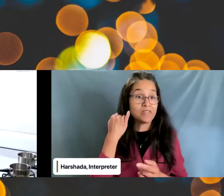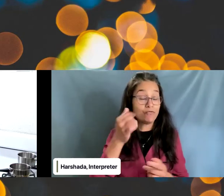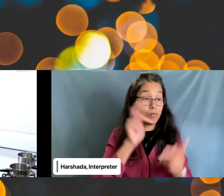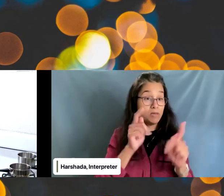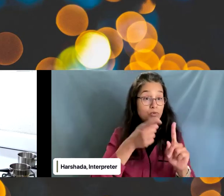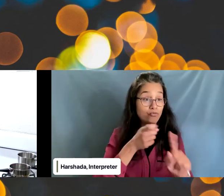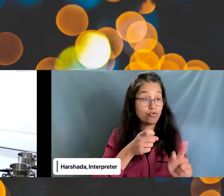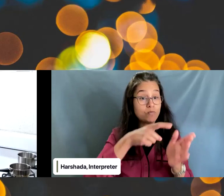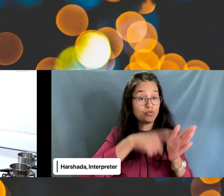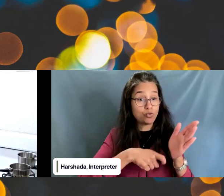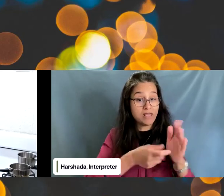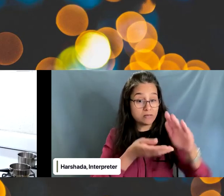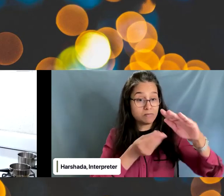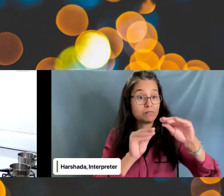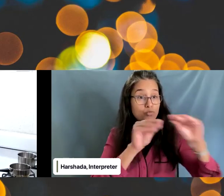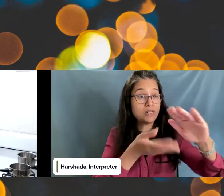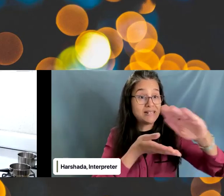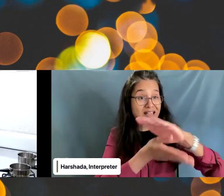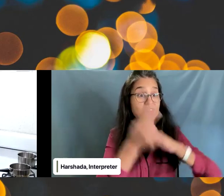15 minutes. So poke holes in it.